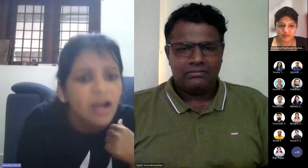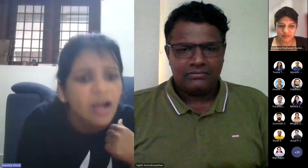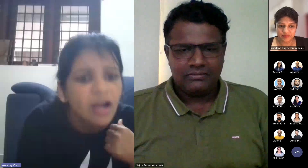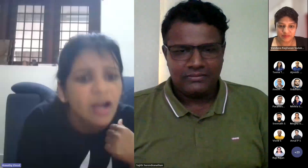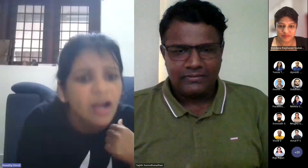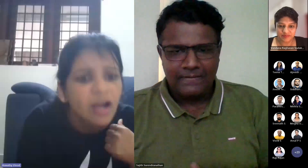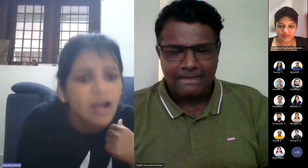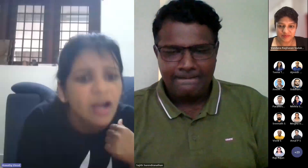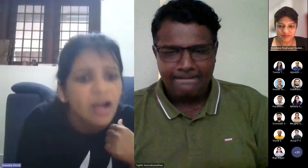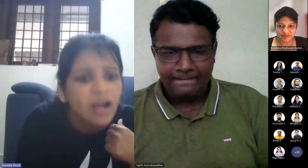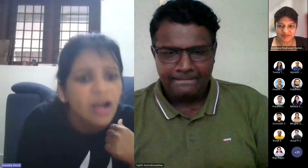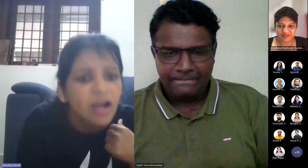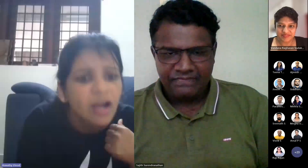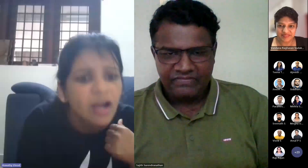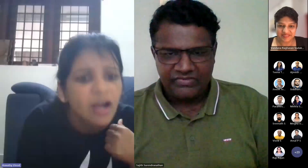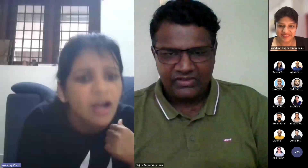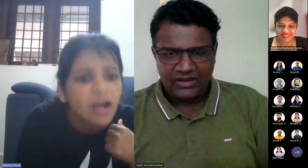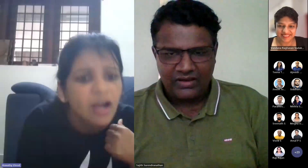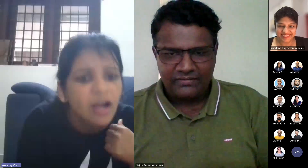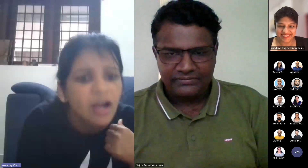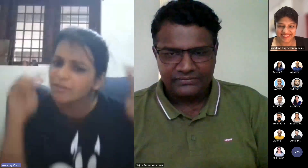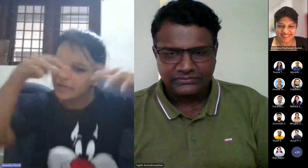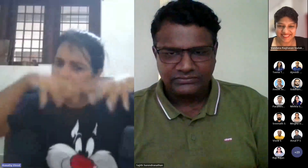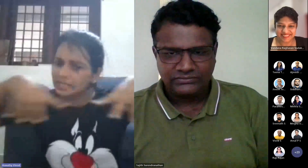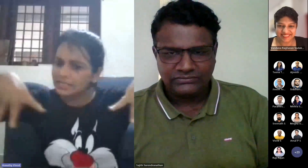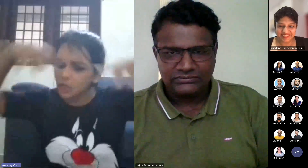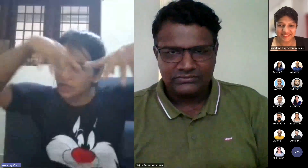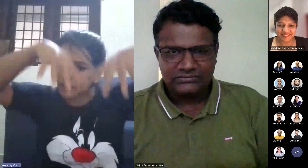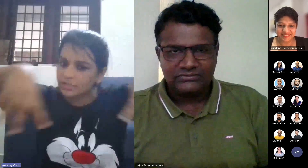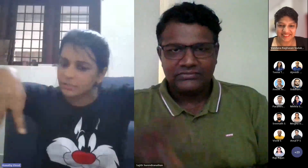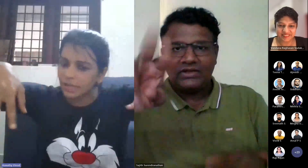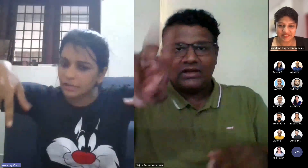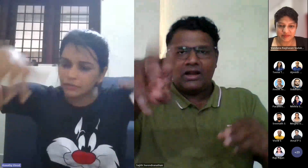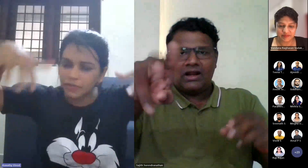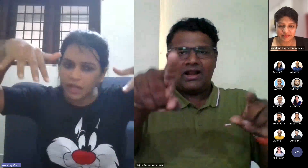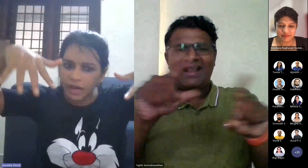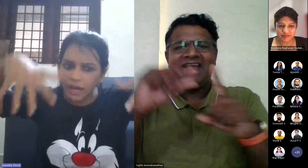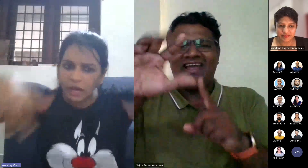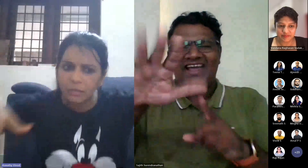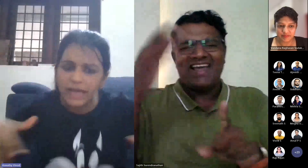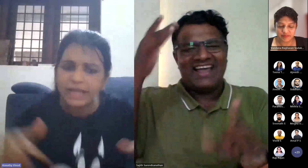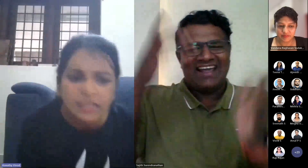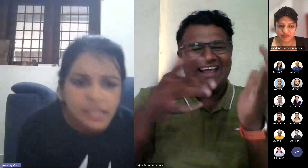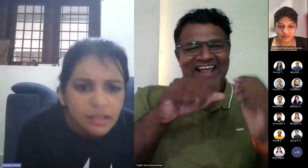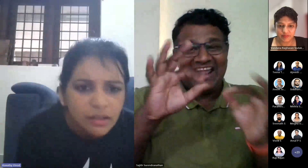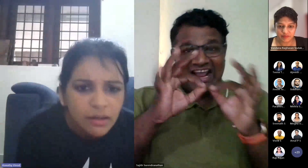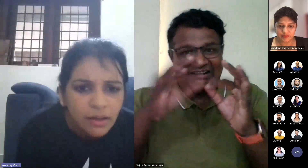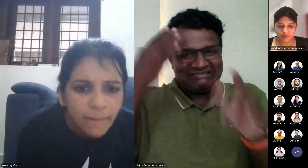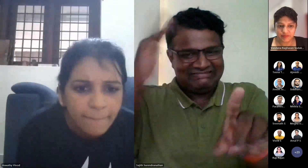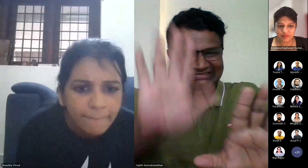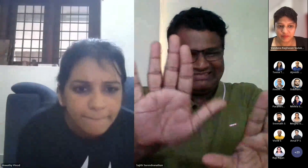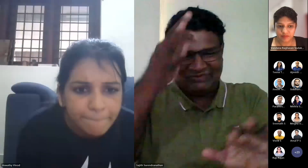Me out a little bit. I'm not a technical person. He's talking about a Java plugin. He's talking about some kind of hierarchy.